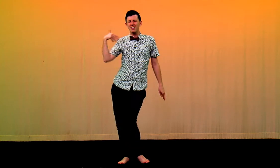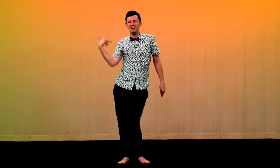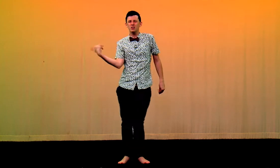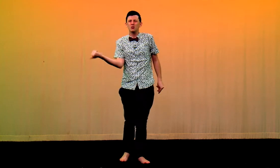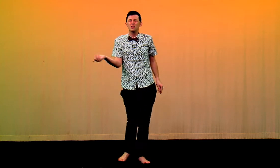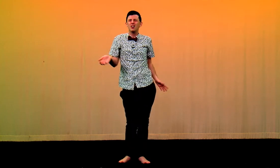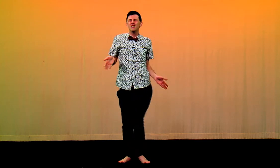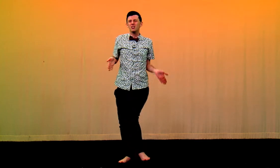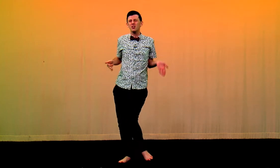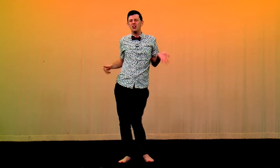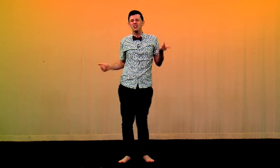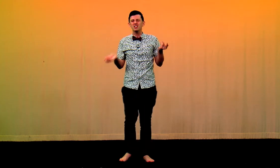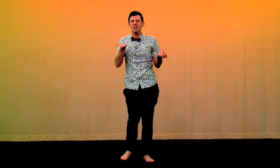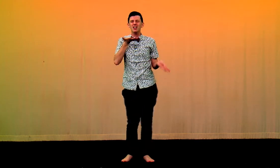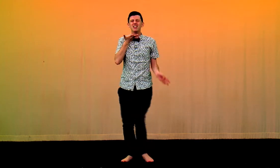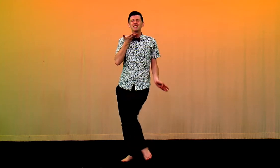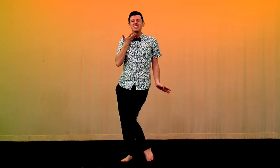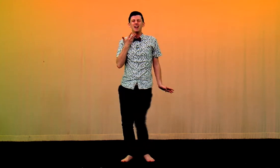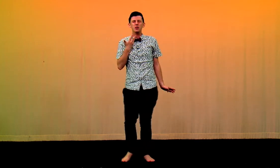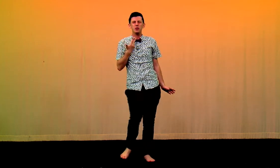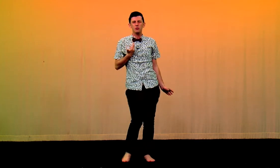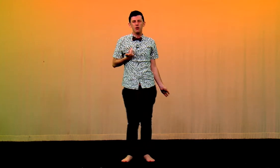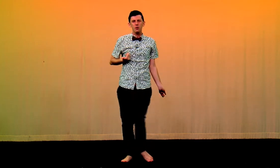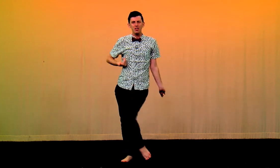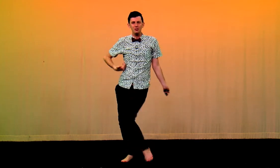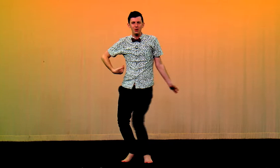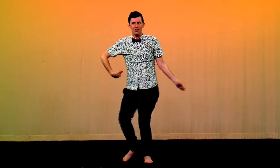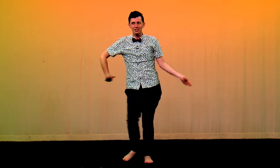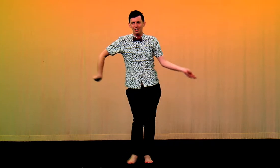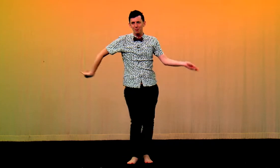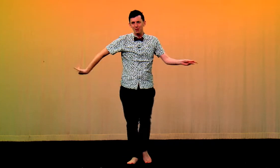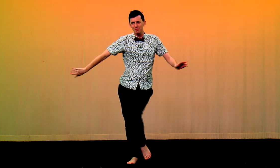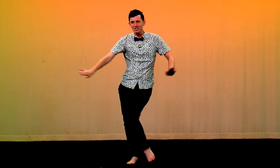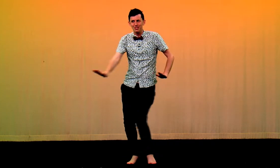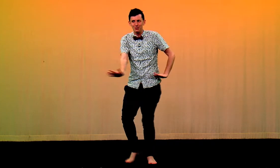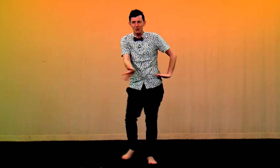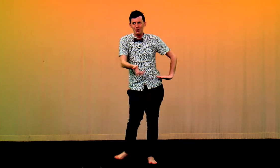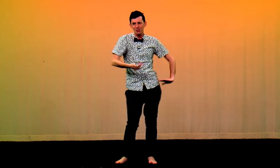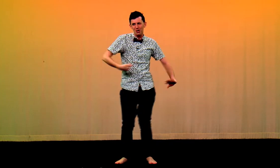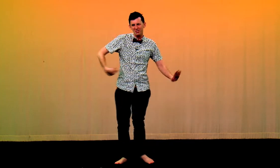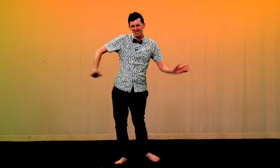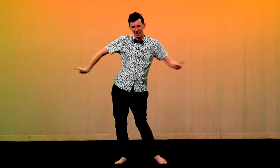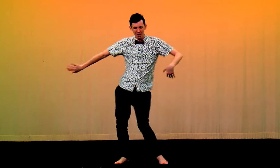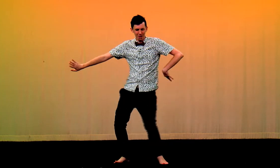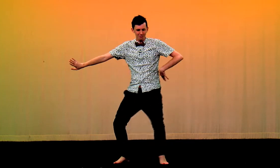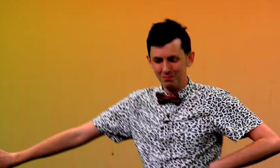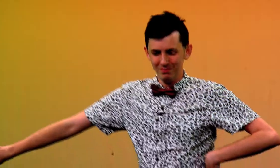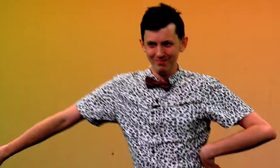to dance on her tongue and down her throat into her stomach, Mrs. Crocodile said,